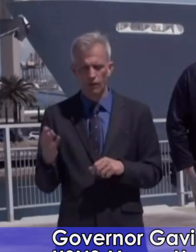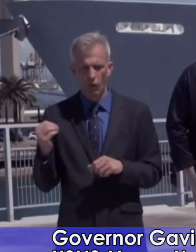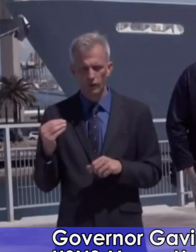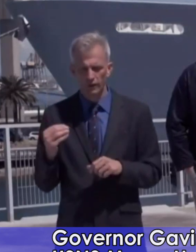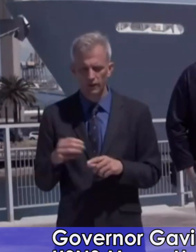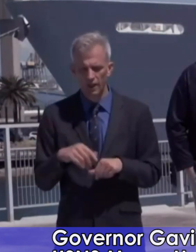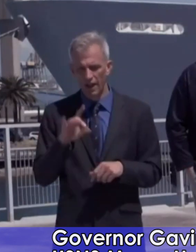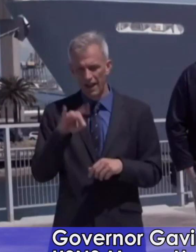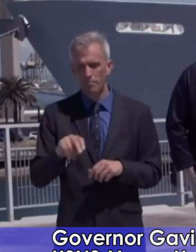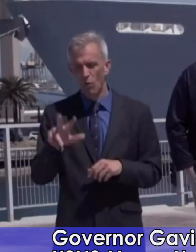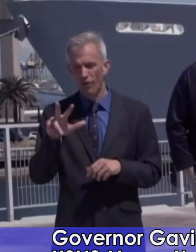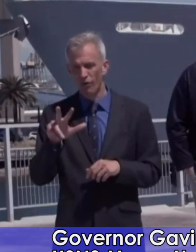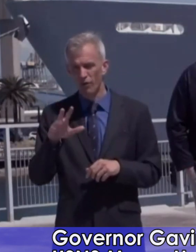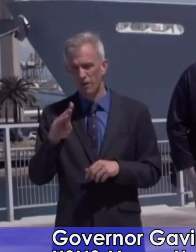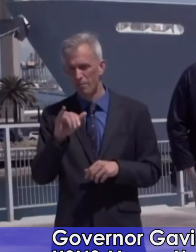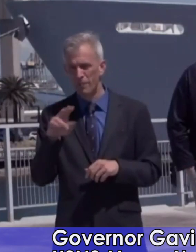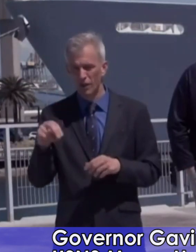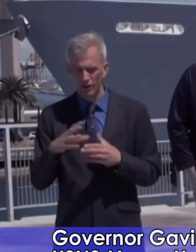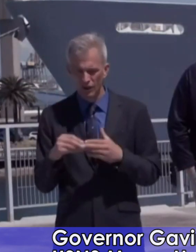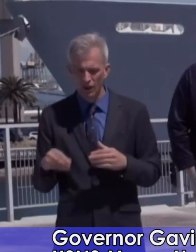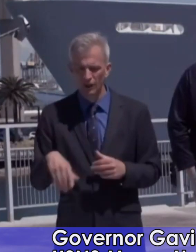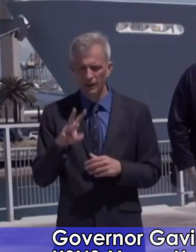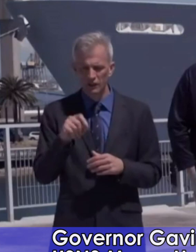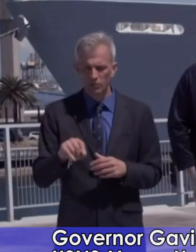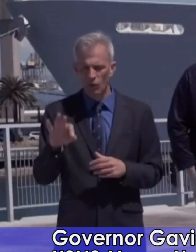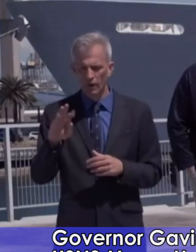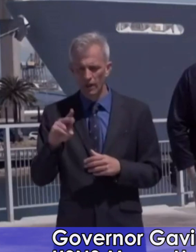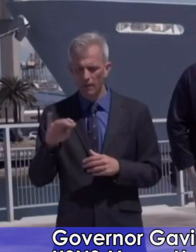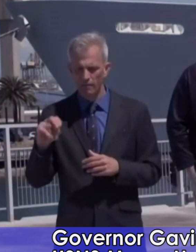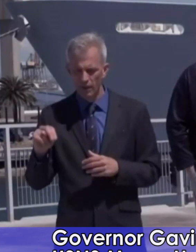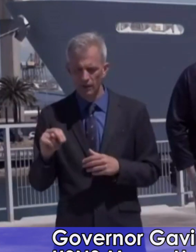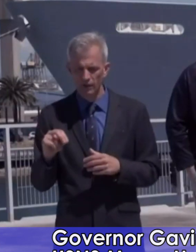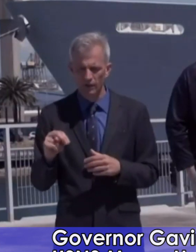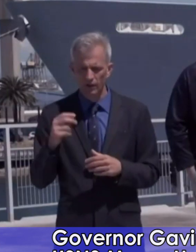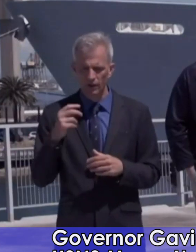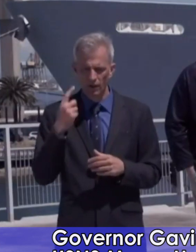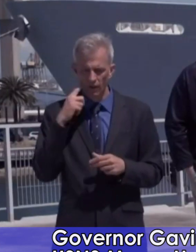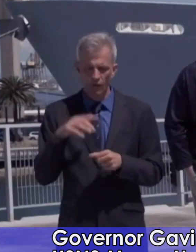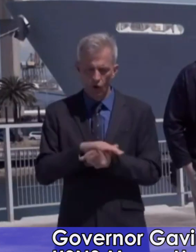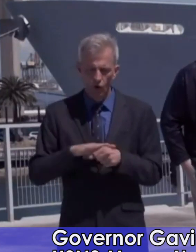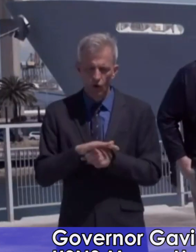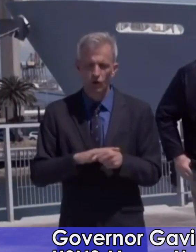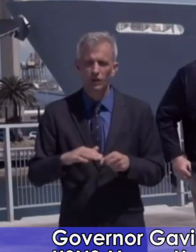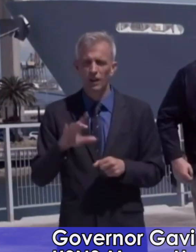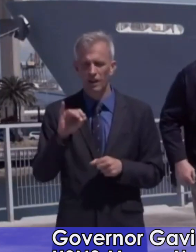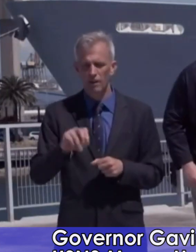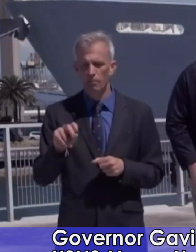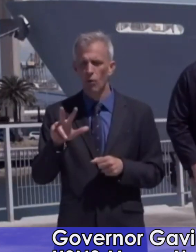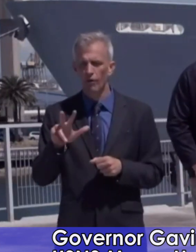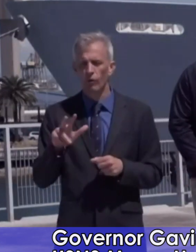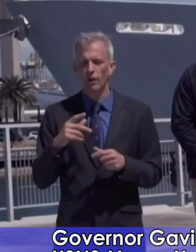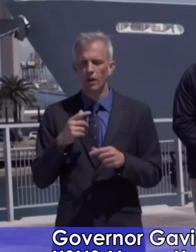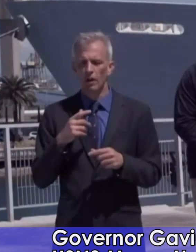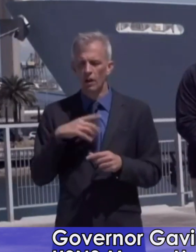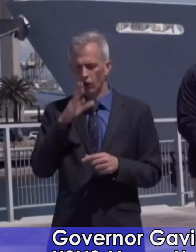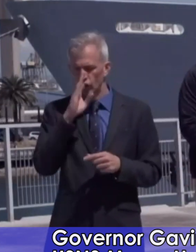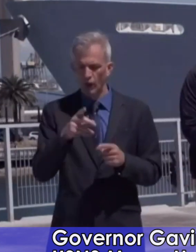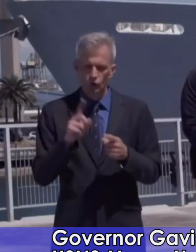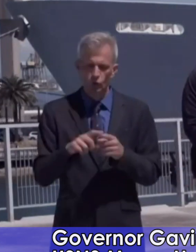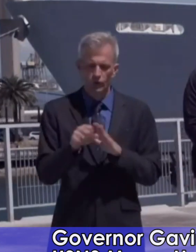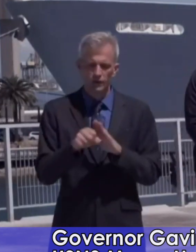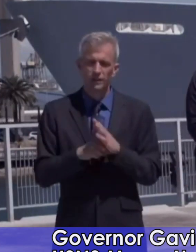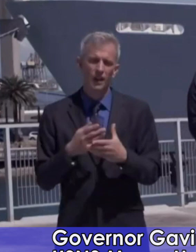billion, $6.9 billion for local jurisdictions, $8.3 that come in directly in block grants to the state